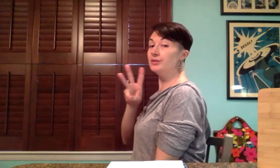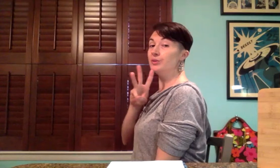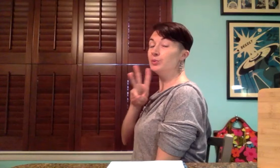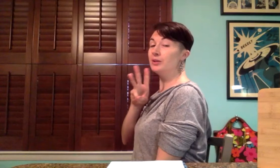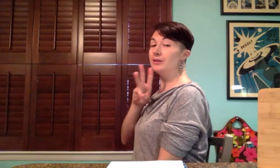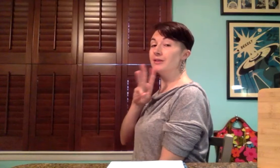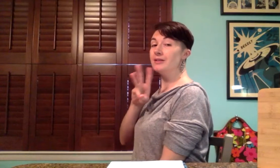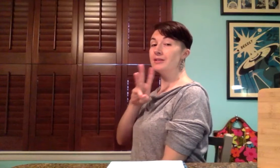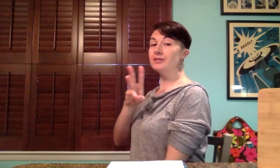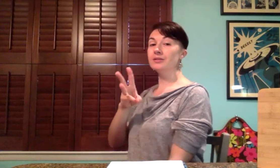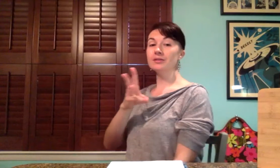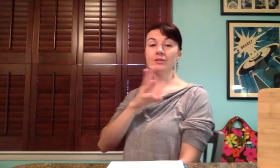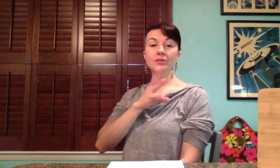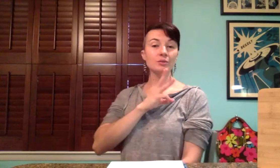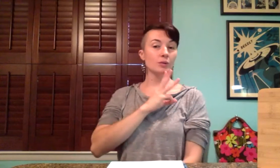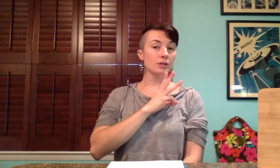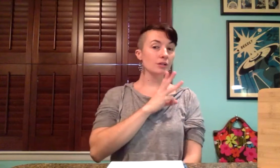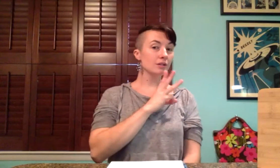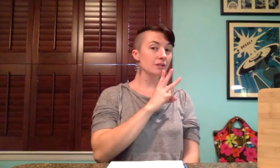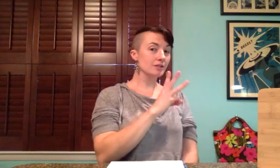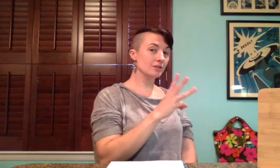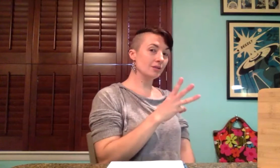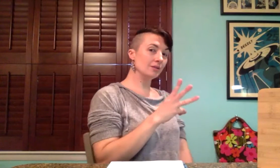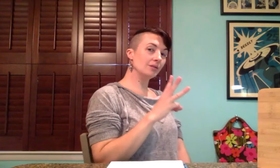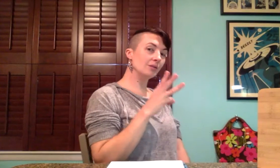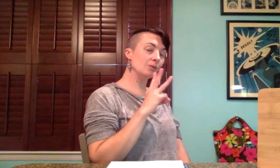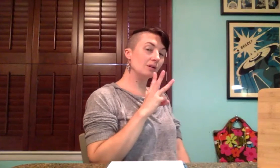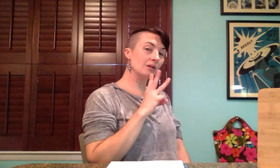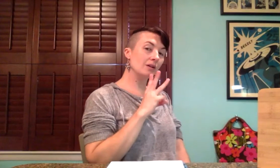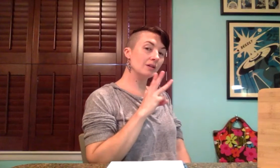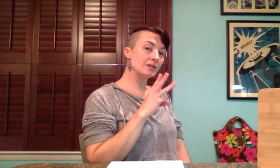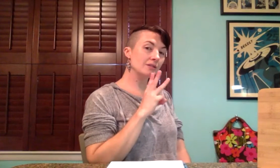water, water, water, water,